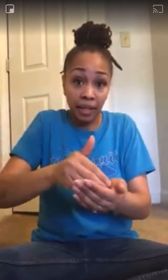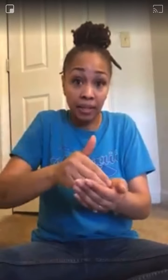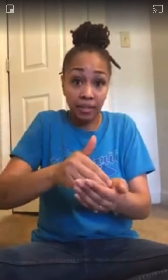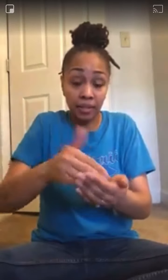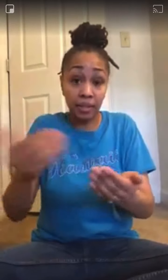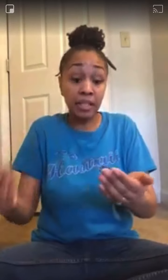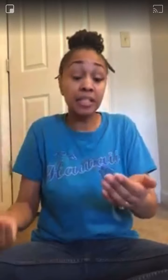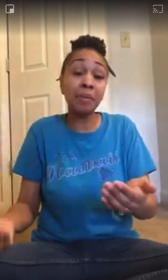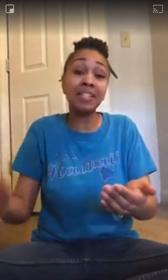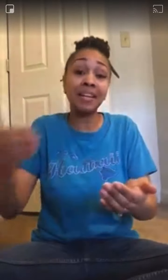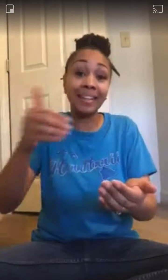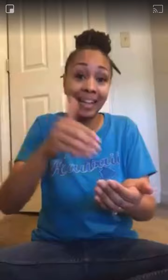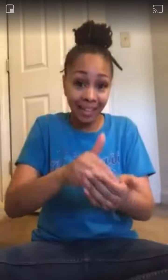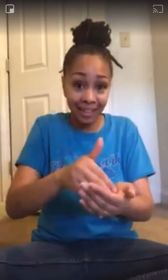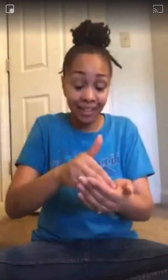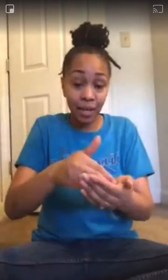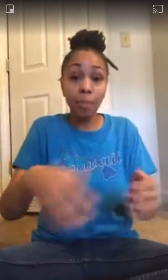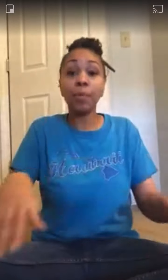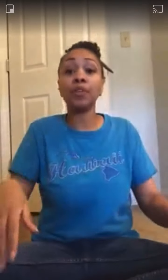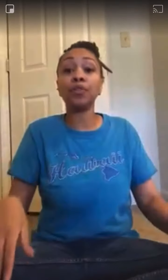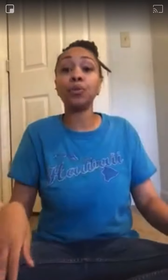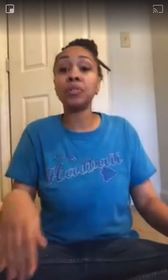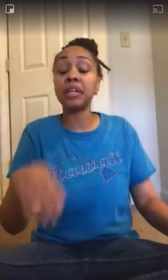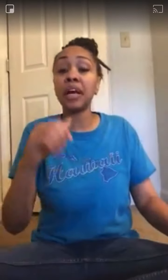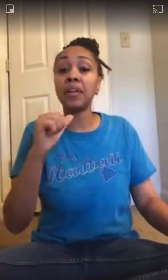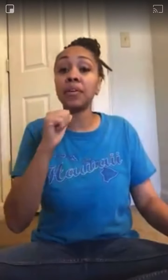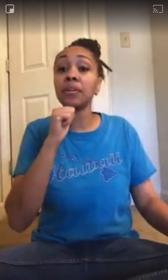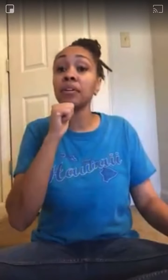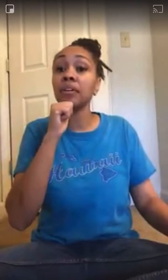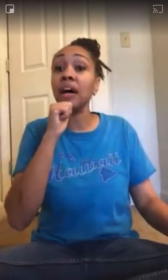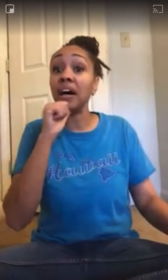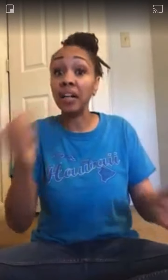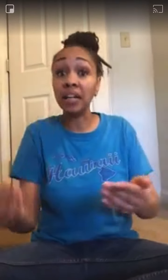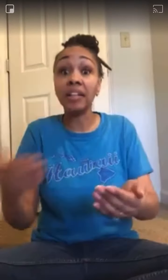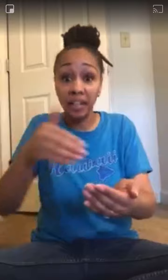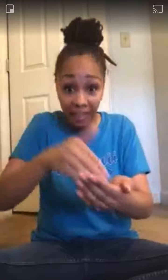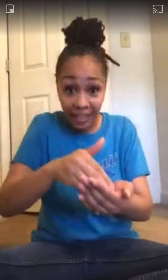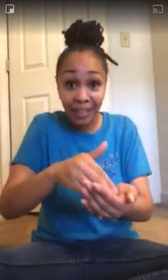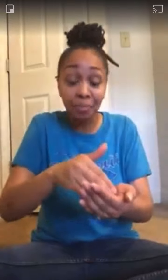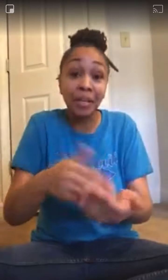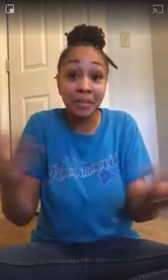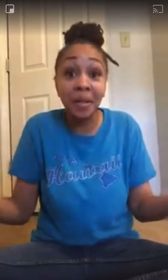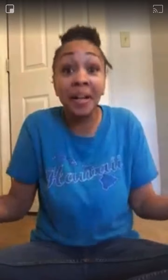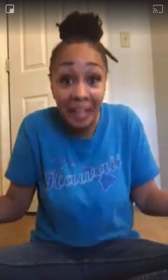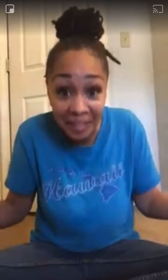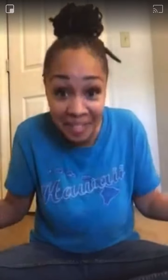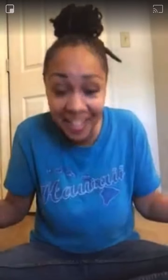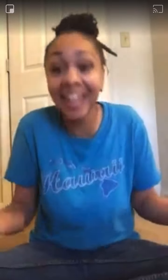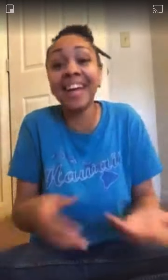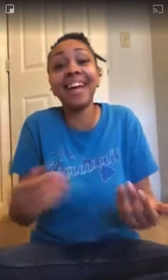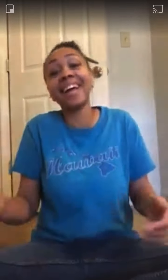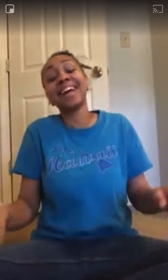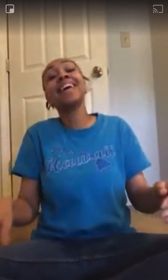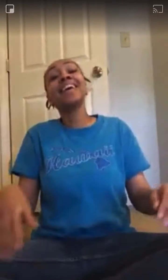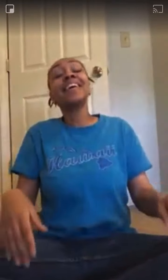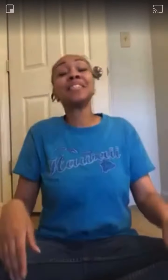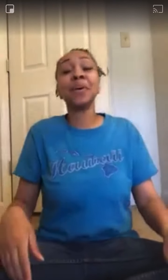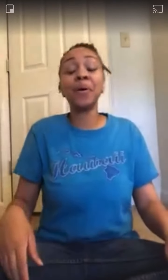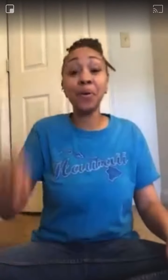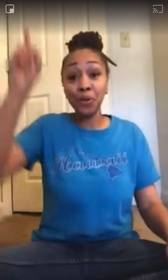against. This means again, but if you do it together, again means against. So